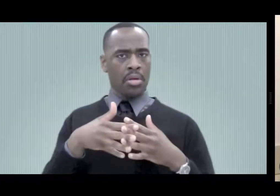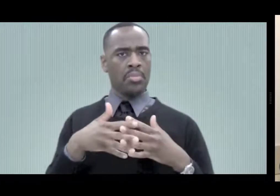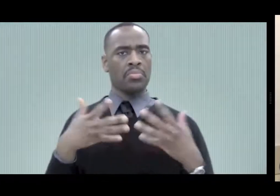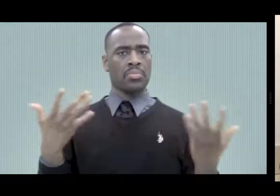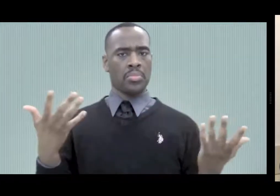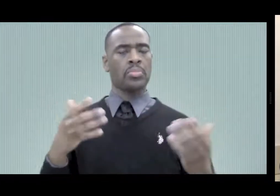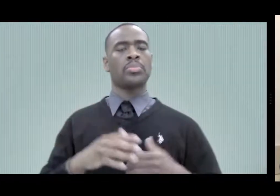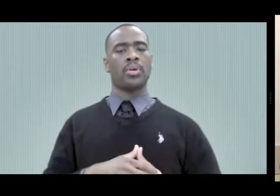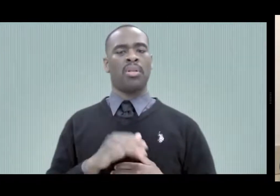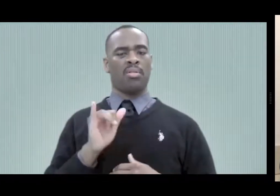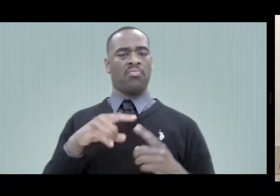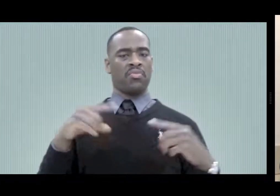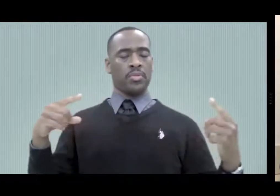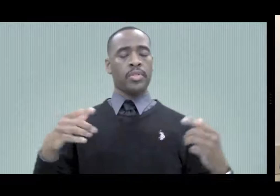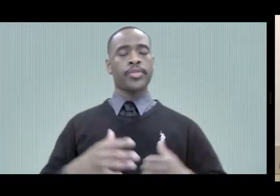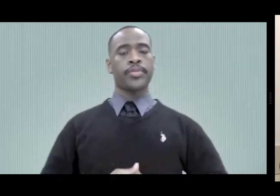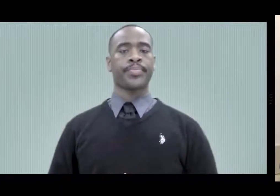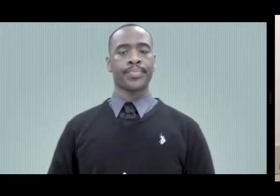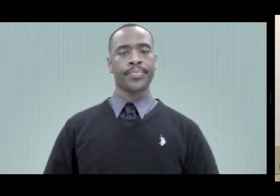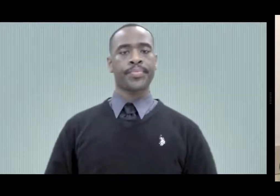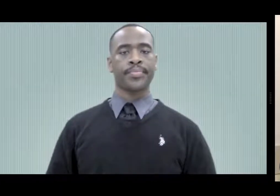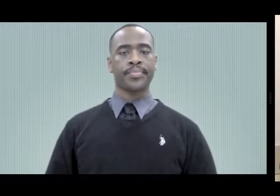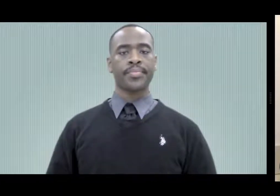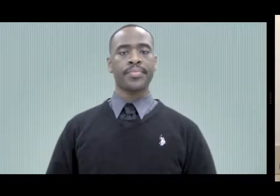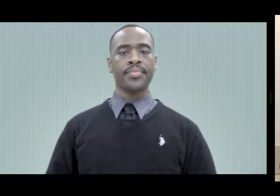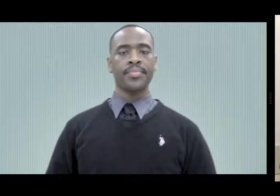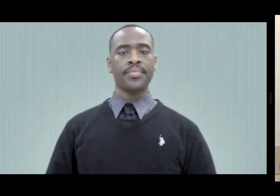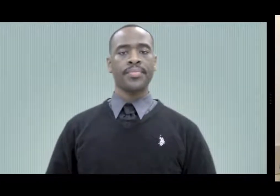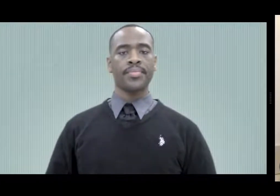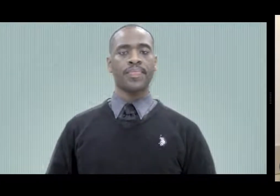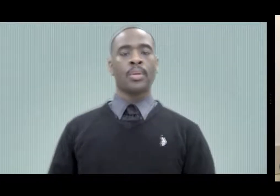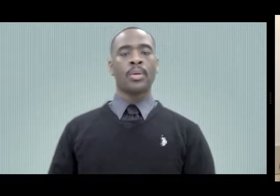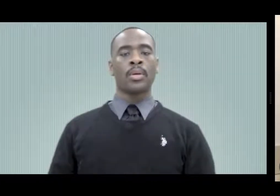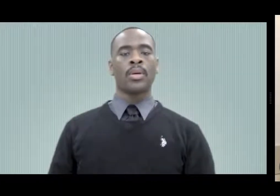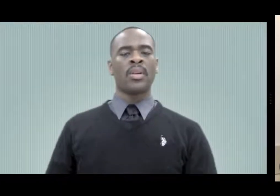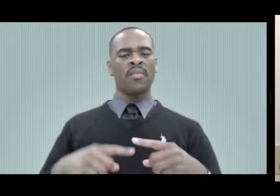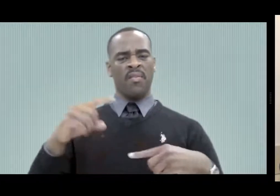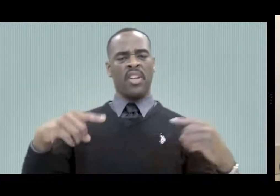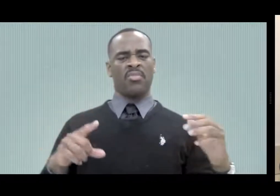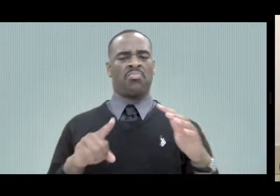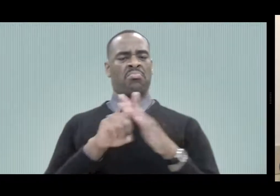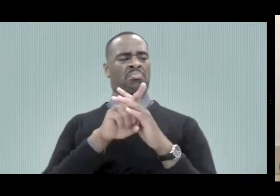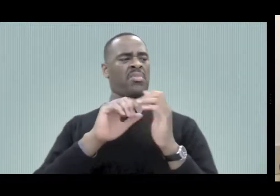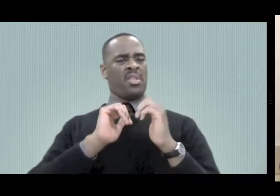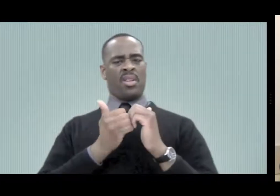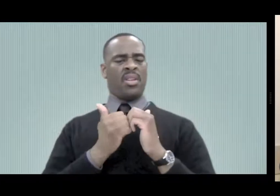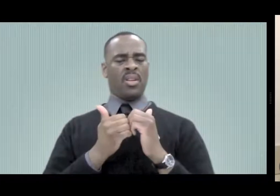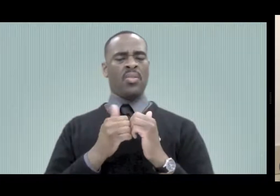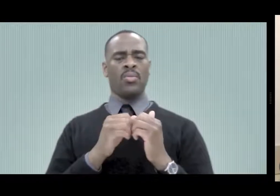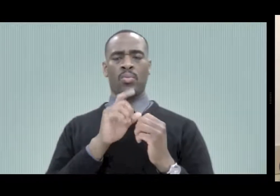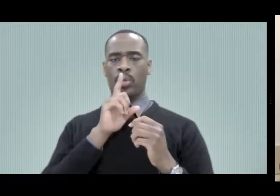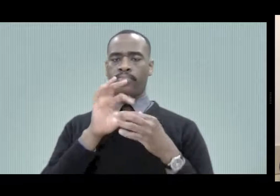All of these signs are true ASL, but they represent variations within the language.